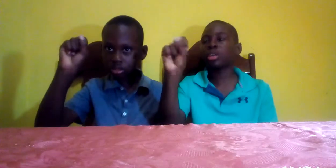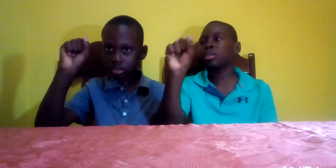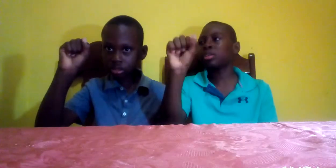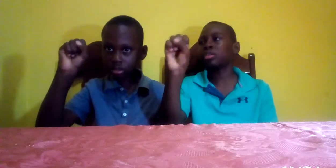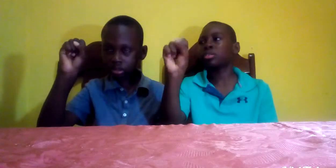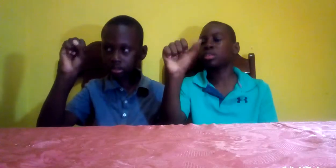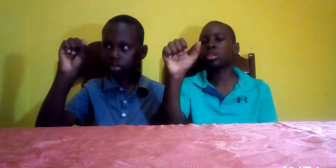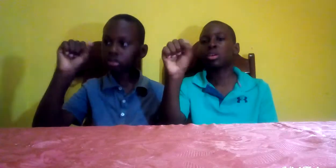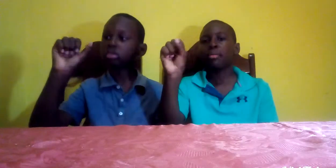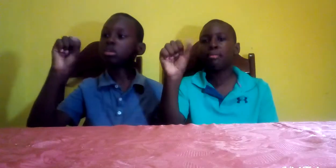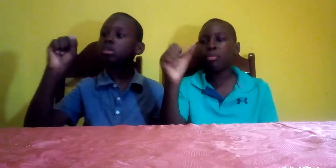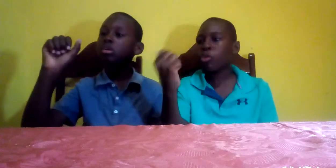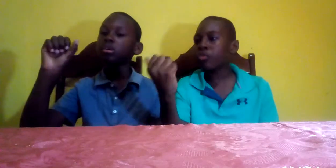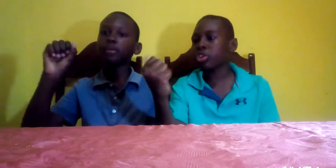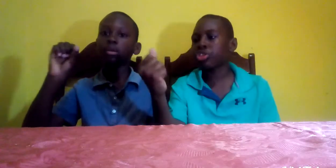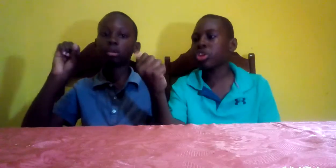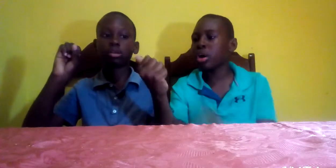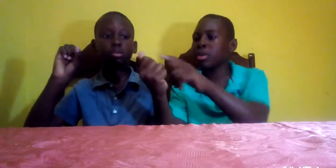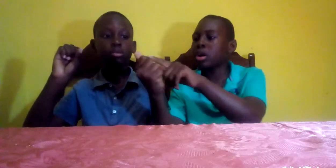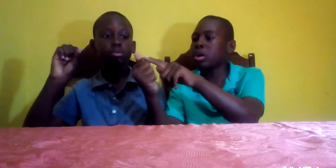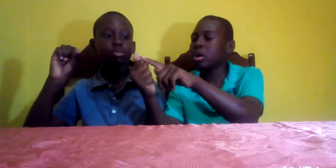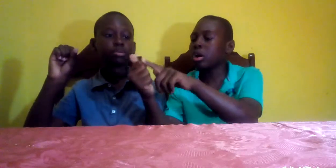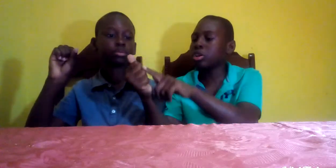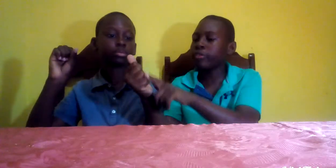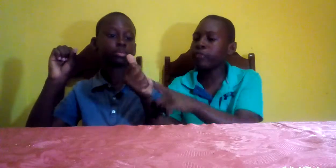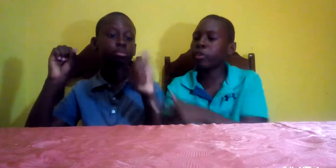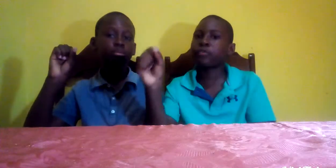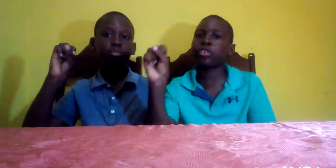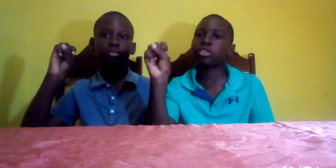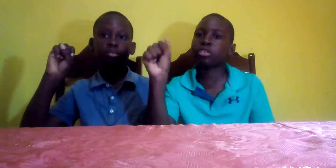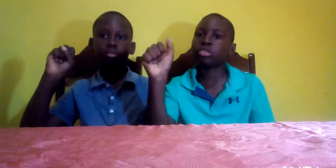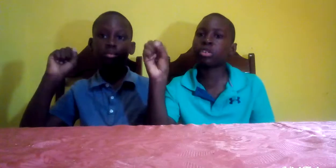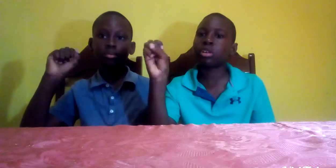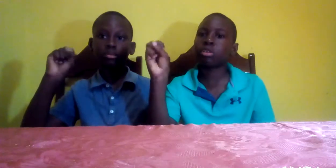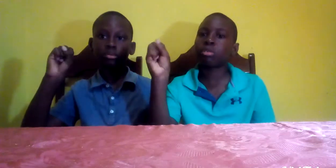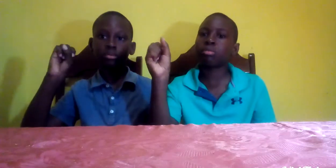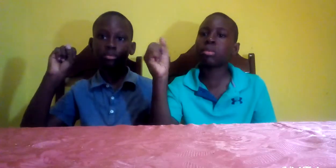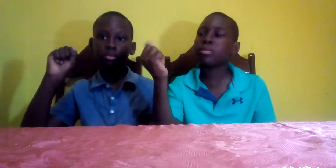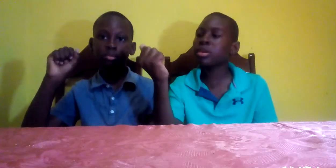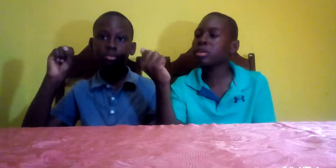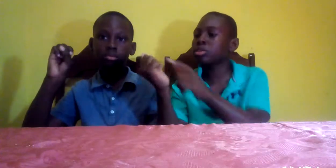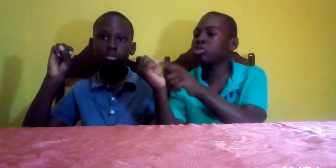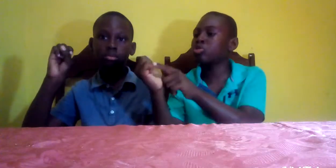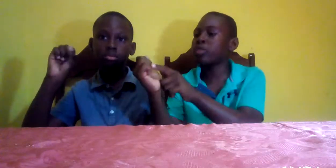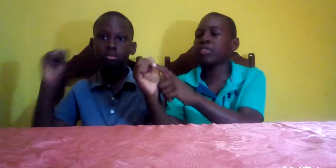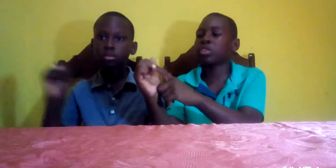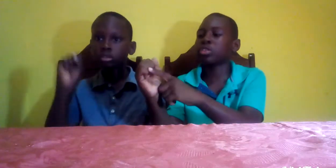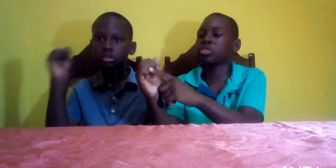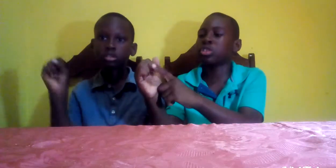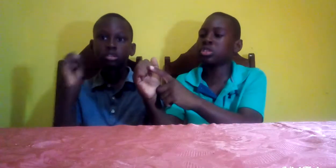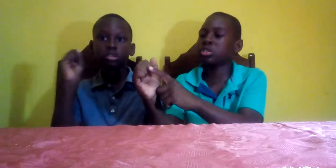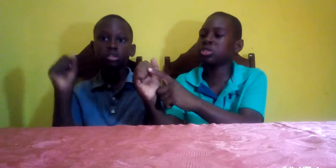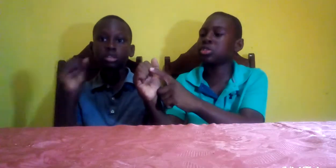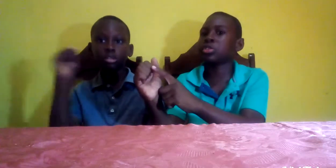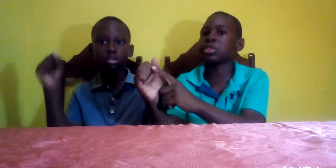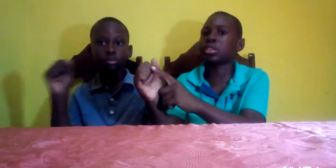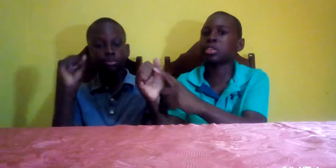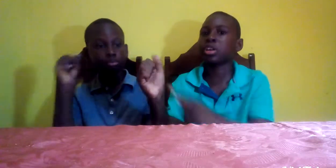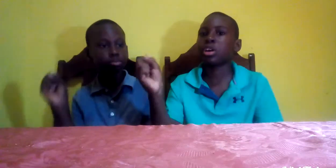move your thumb on your four fingers or maybe three fingers this this You